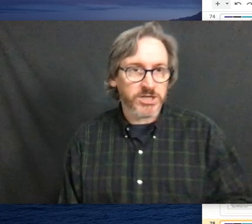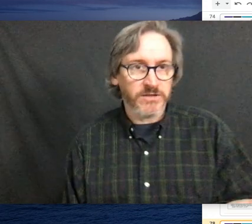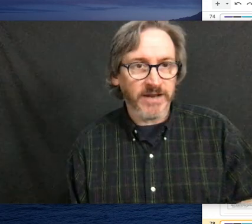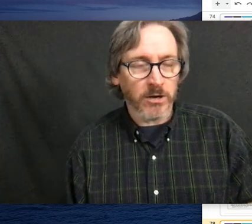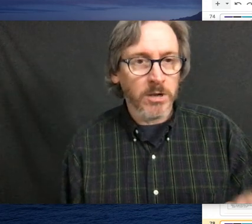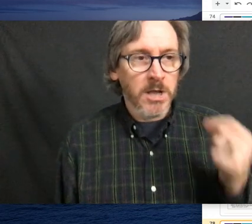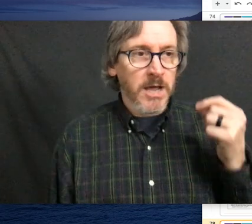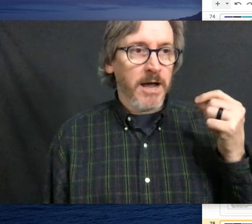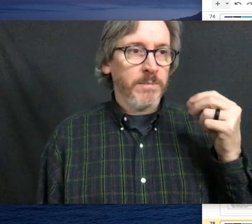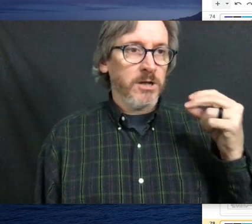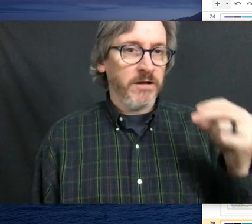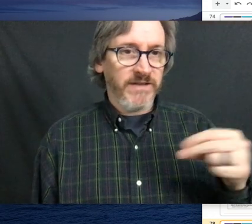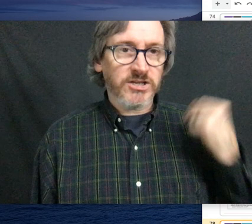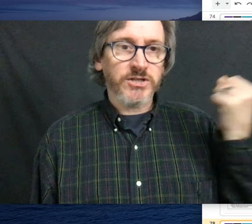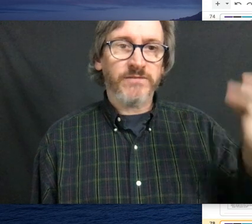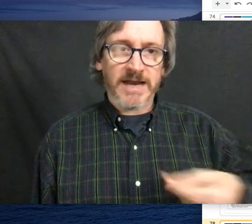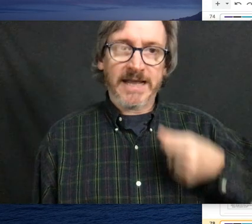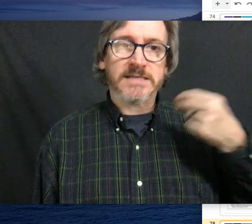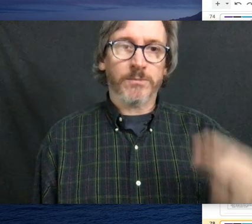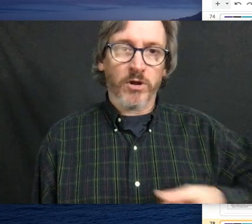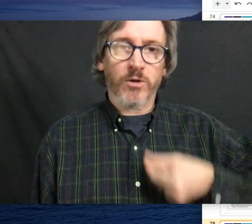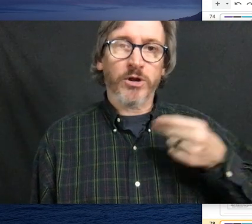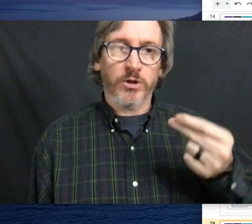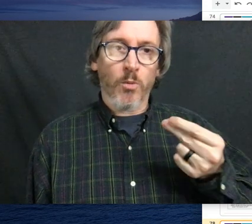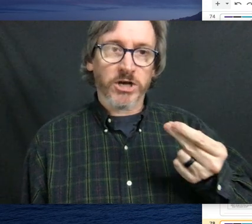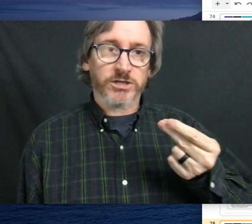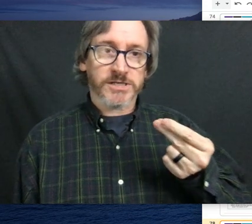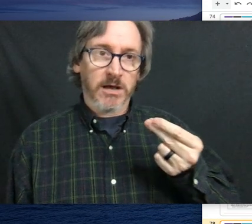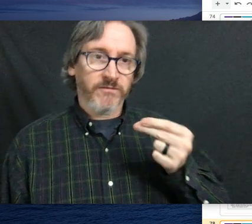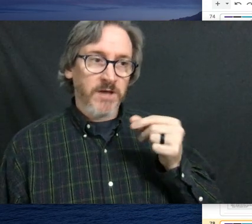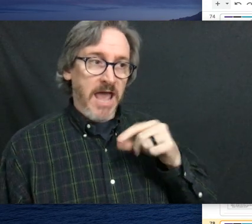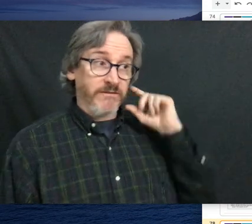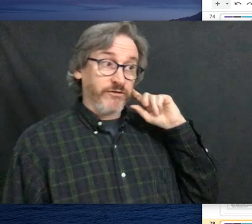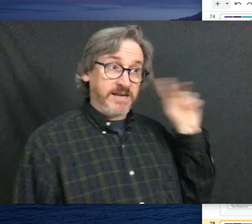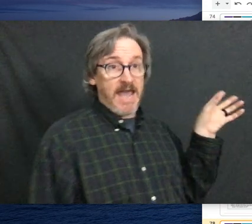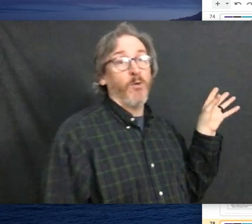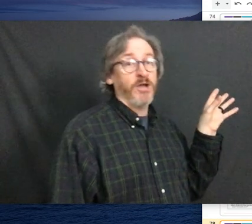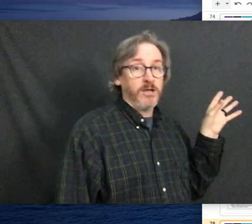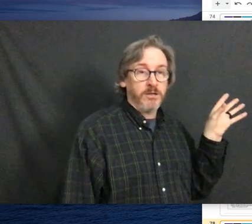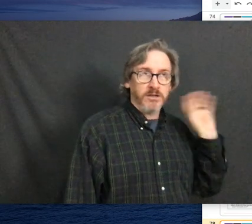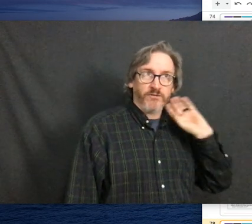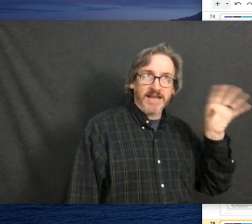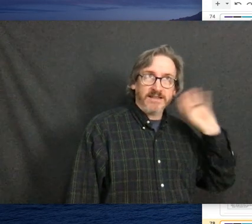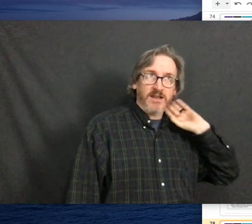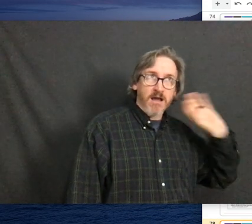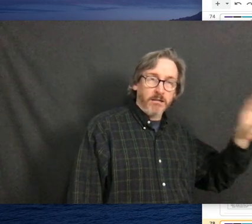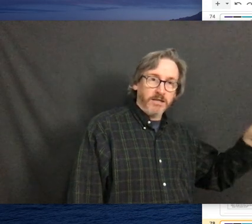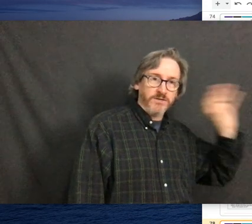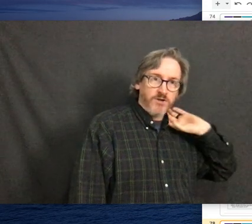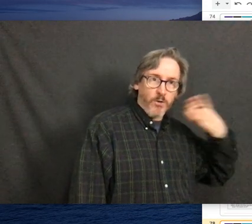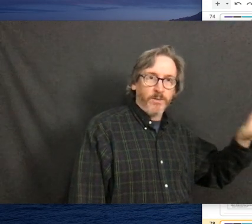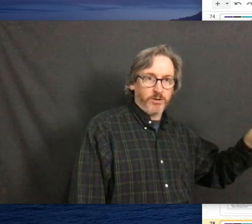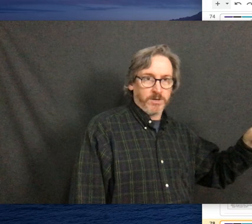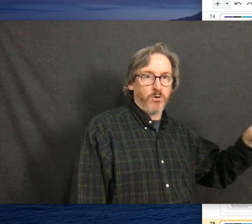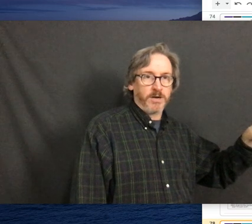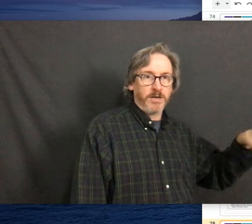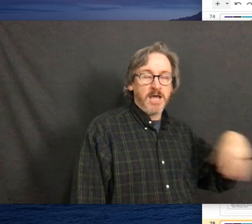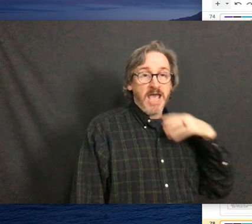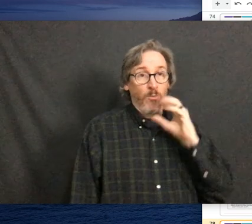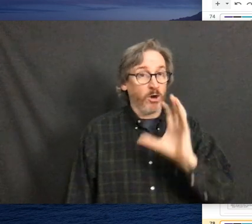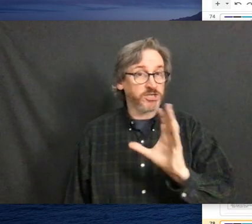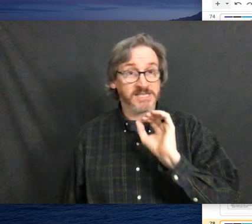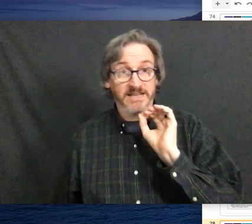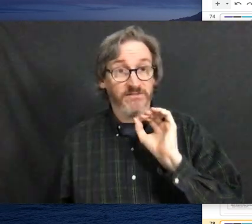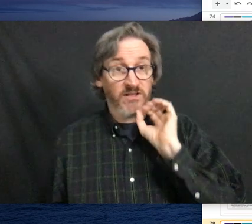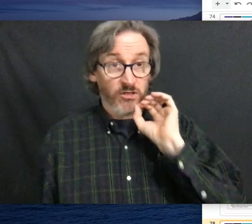back and watch the video. Eventually, you've got to get to the point where you can watch yourself and forget the knowledge of knowing what you recorded